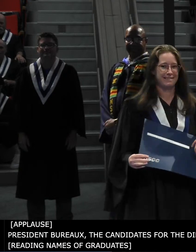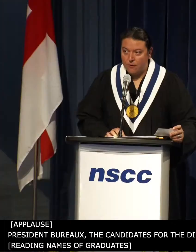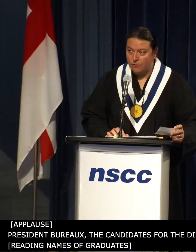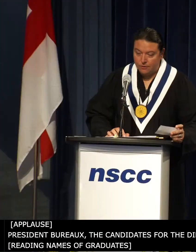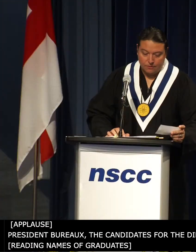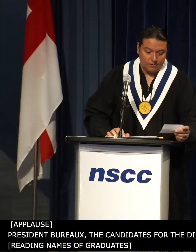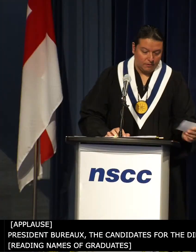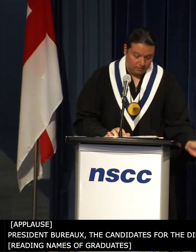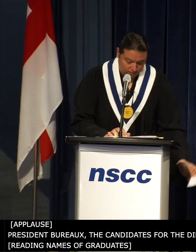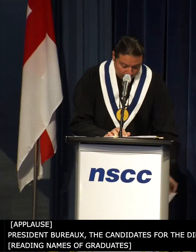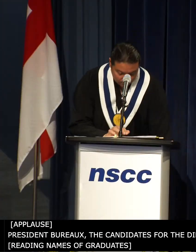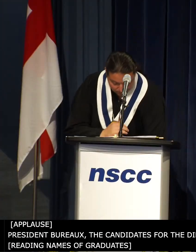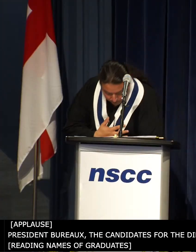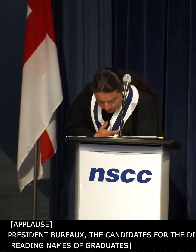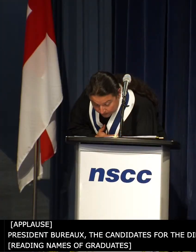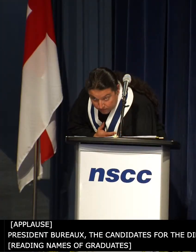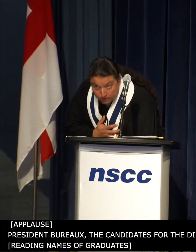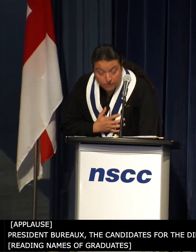Ian Matthews.